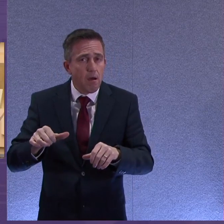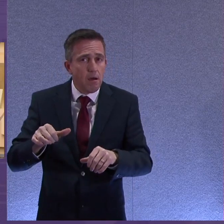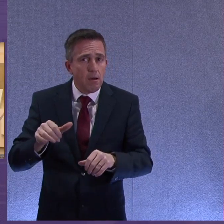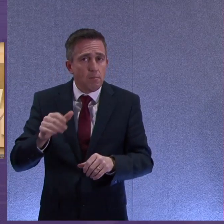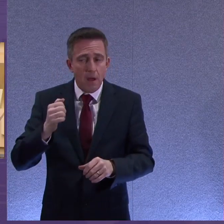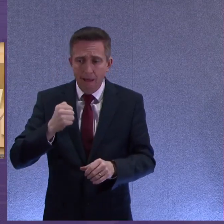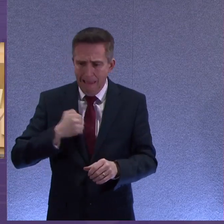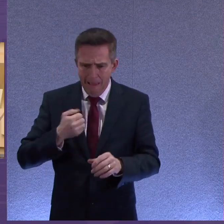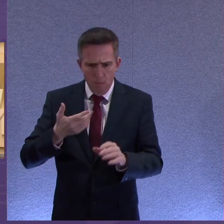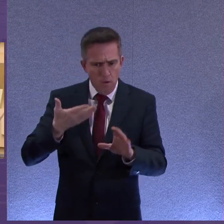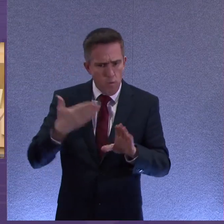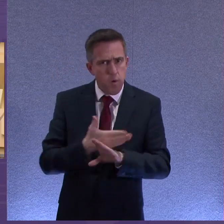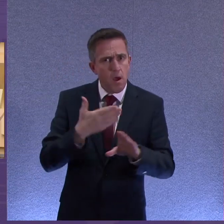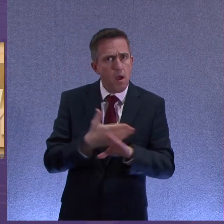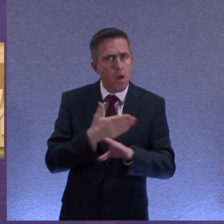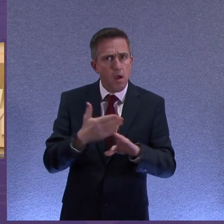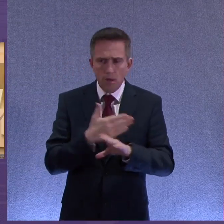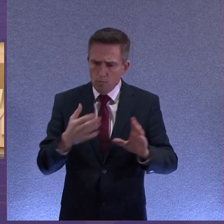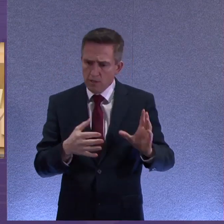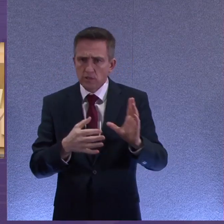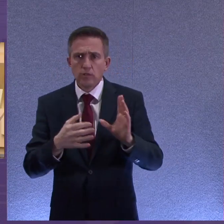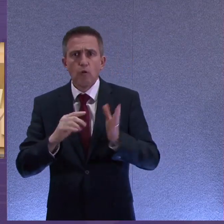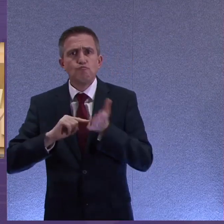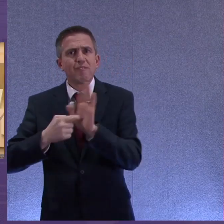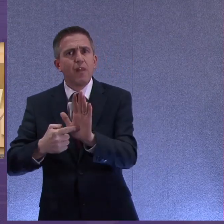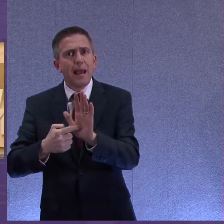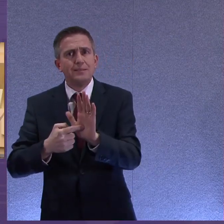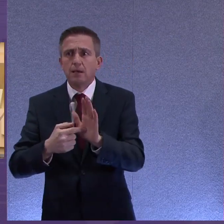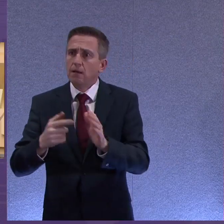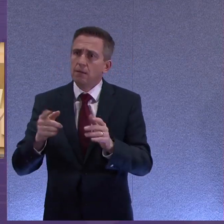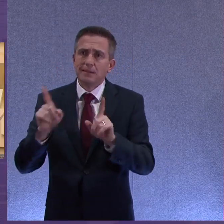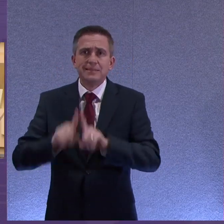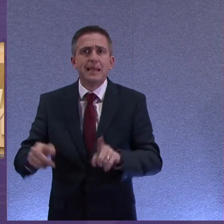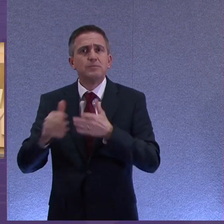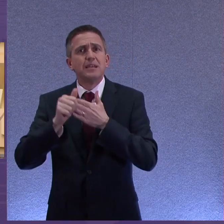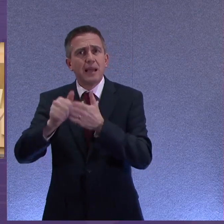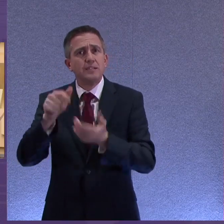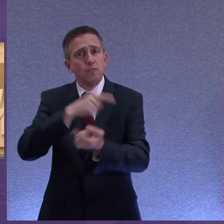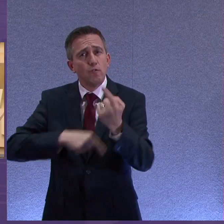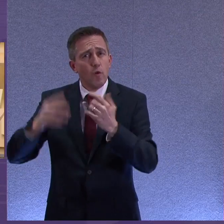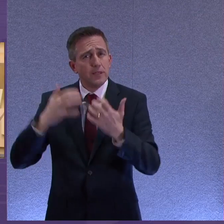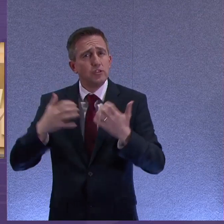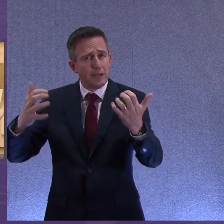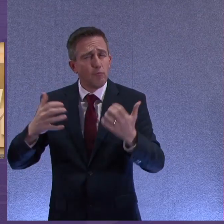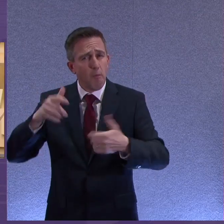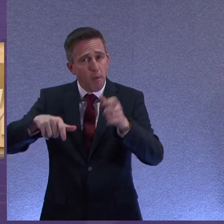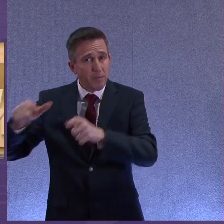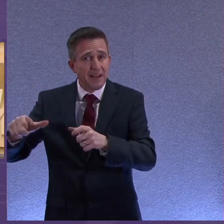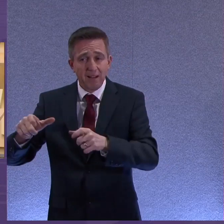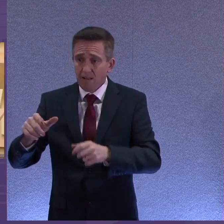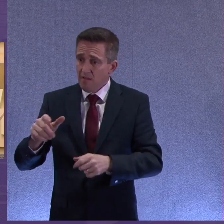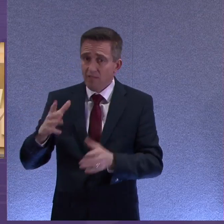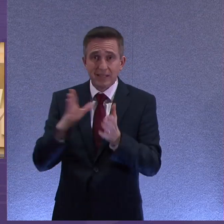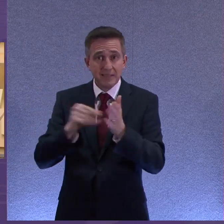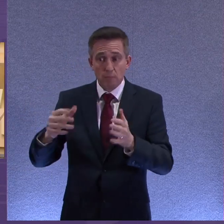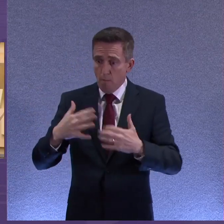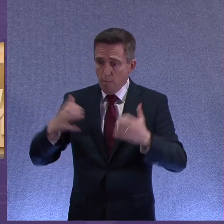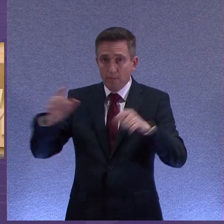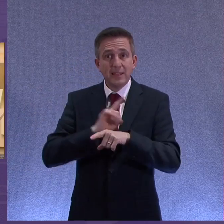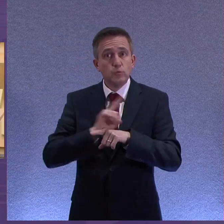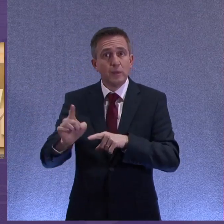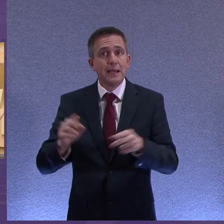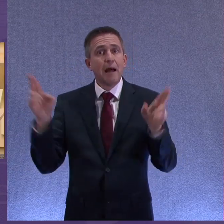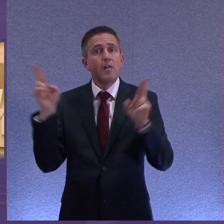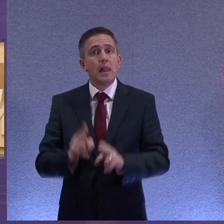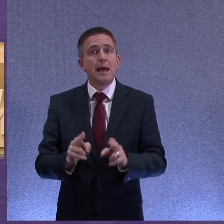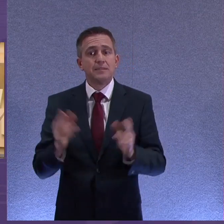reflect the guidance that has been issued to the general public, and I think today they do. Cutting down the sittings this week, I think, do that, and I'm sure that will